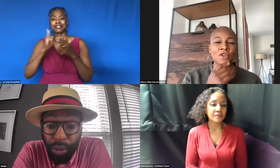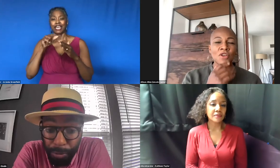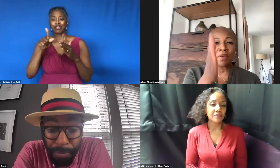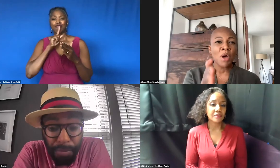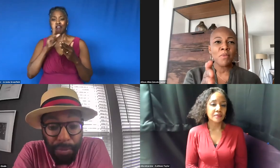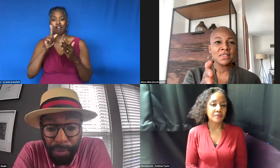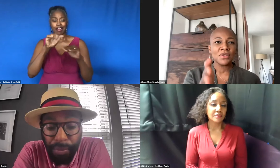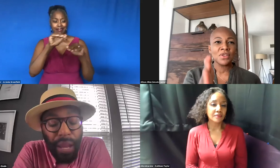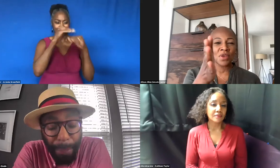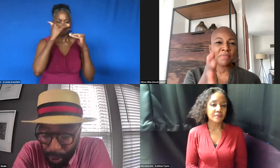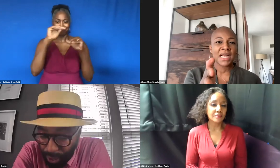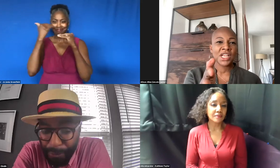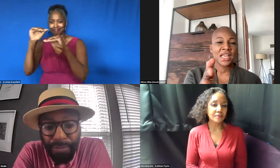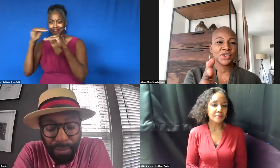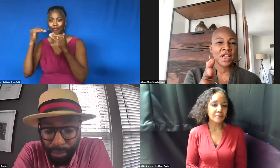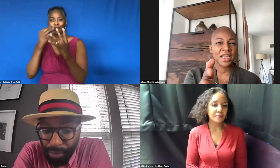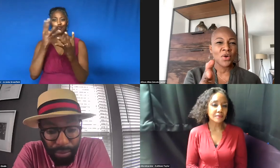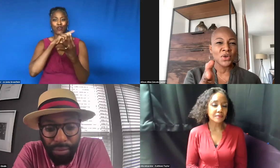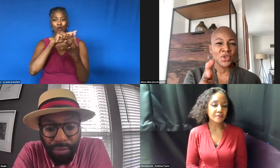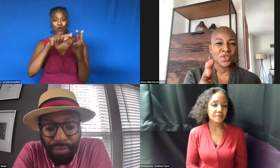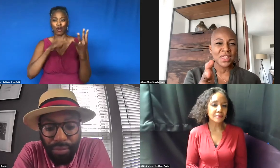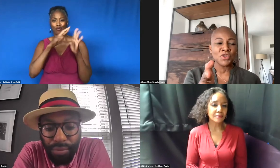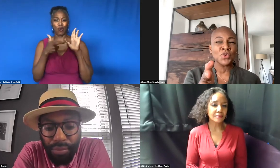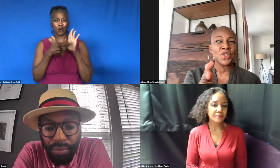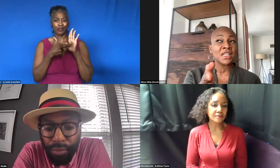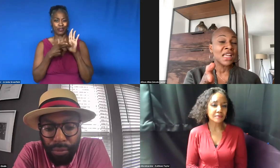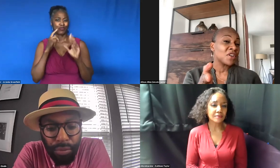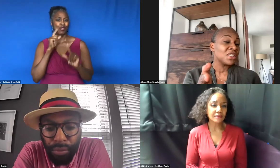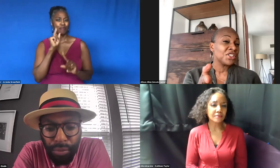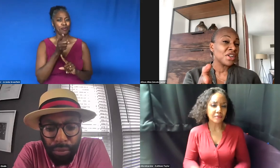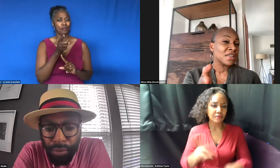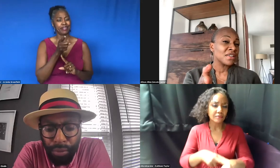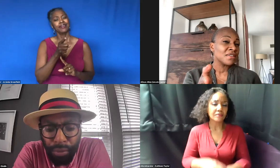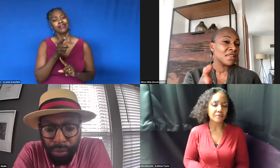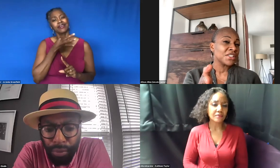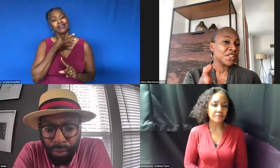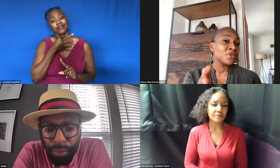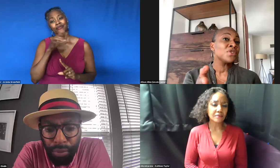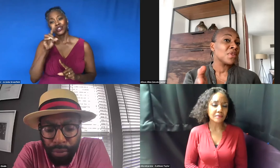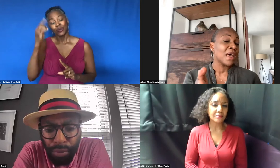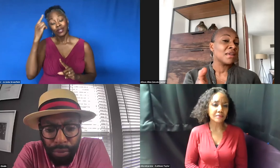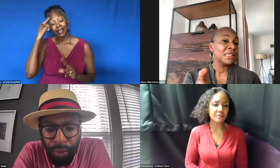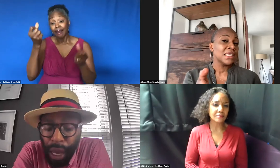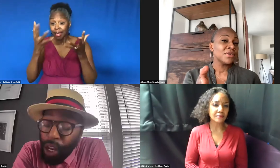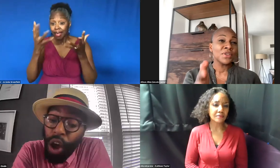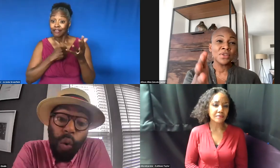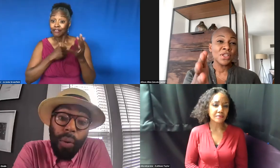types for the moment so that you Absolutely. Can impact change, right? Do you think a lot of our teaching artists and educators do